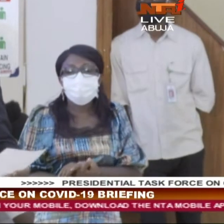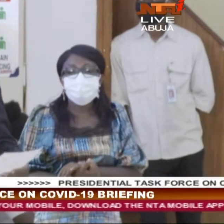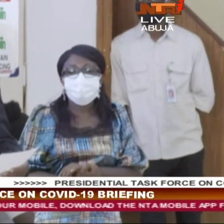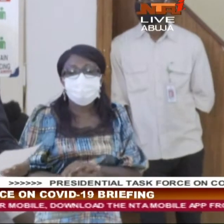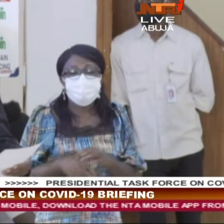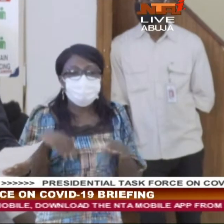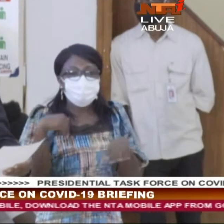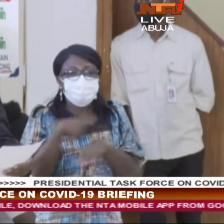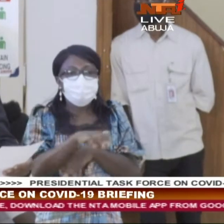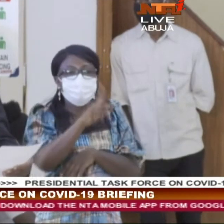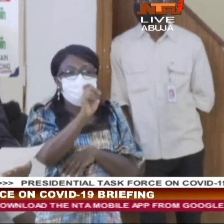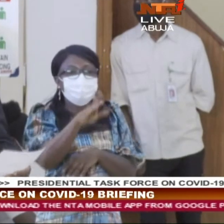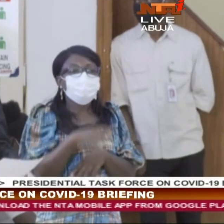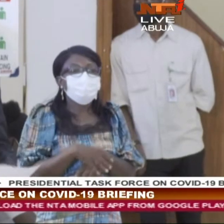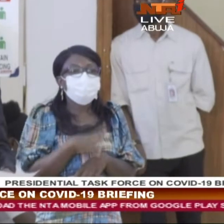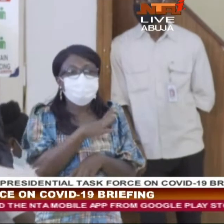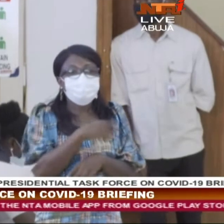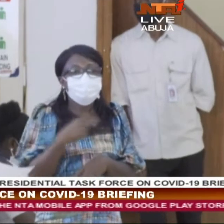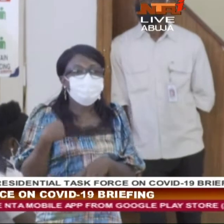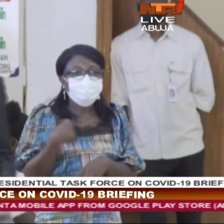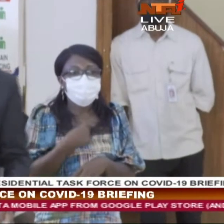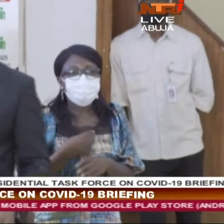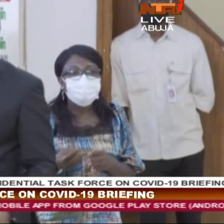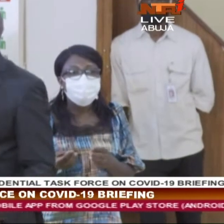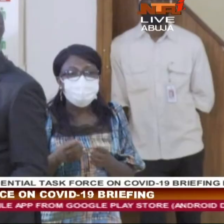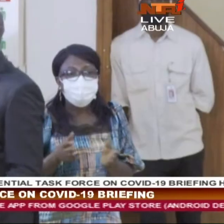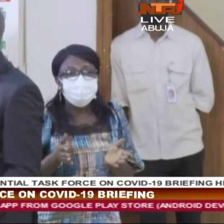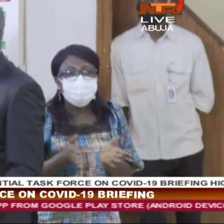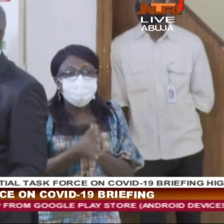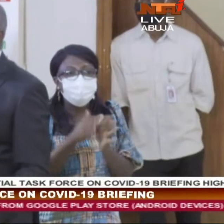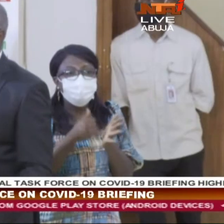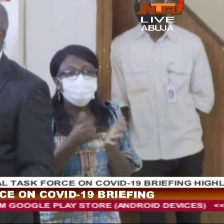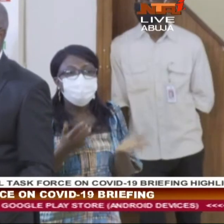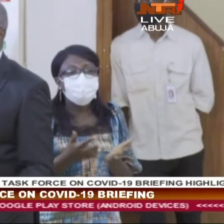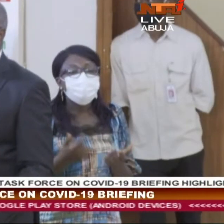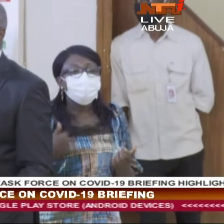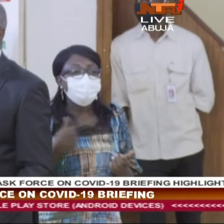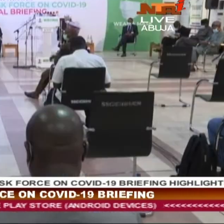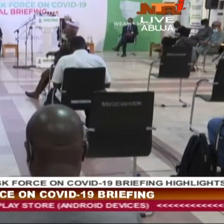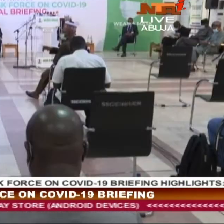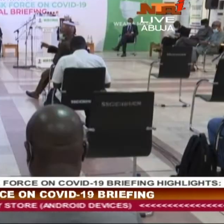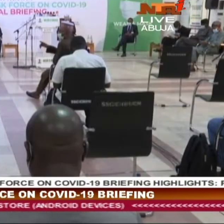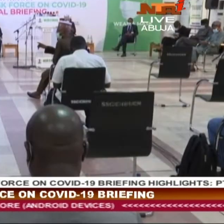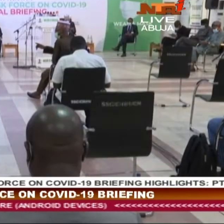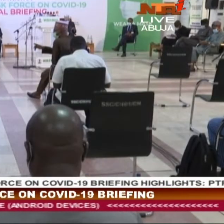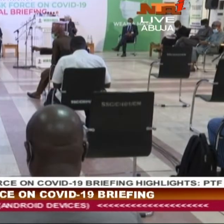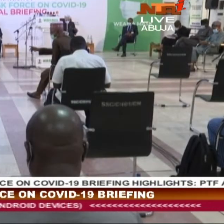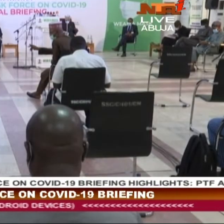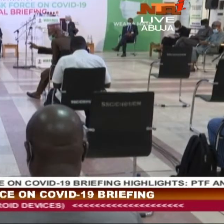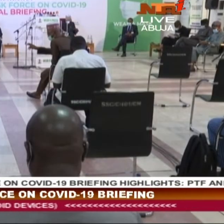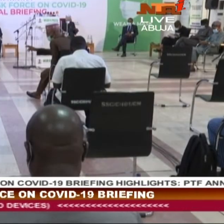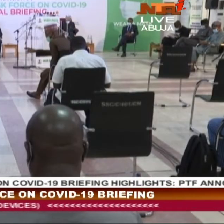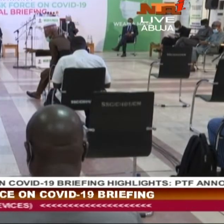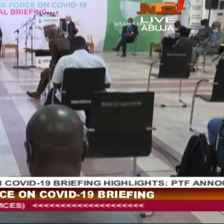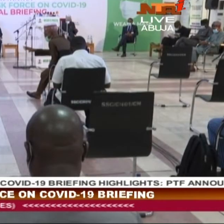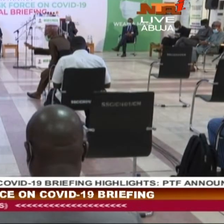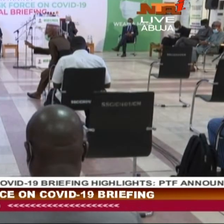we'll factor them into our considerations. So can we start the question session?